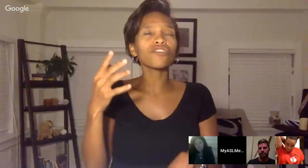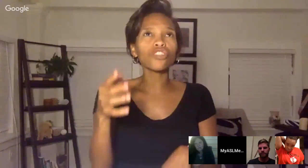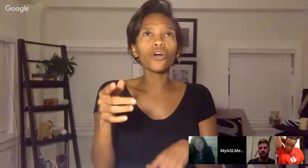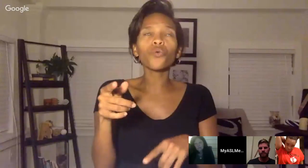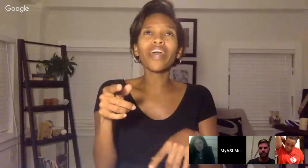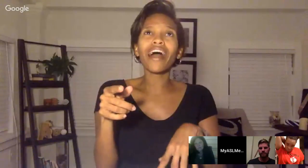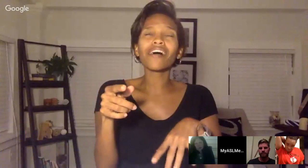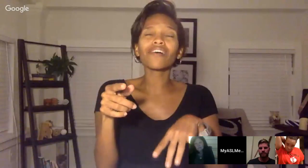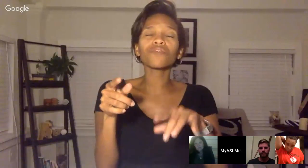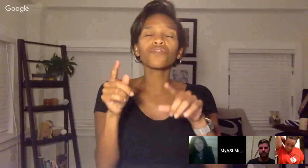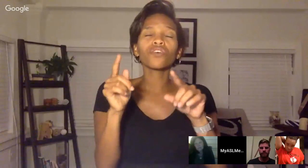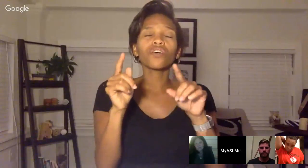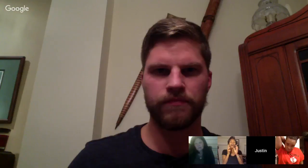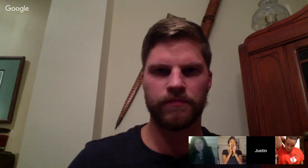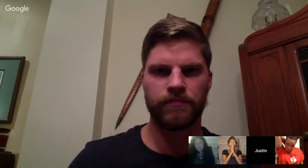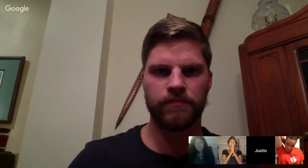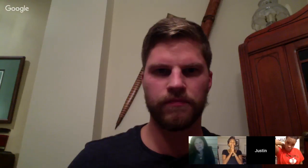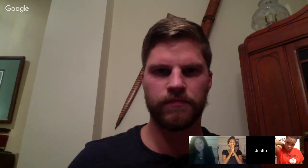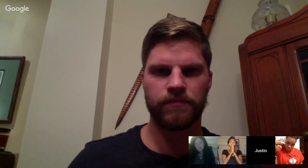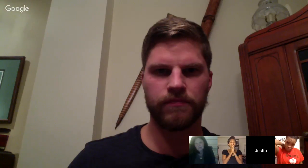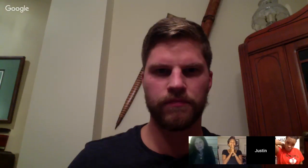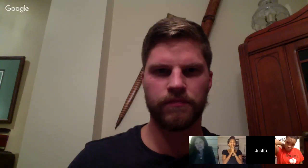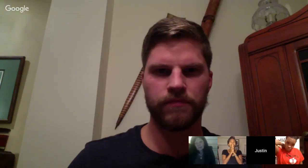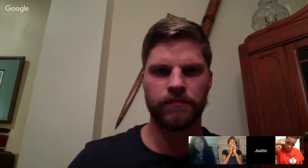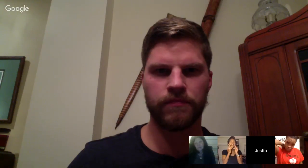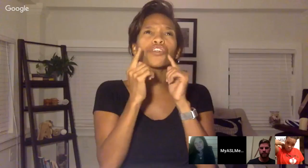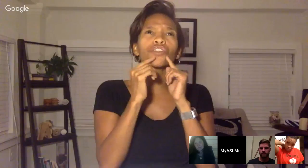Yeah. So we have,